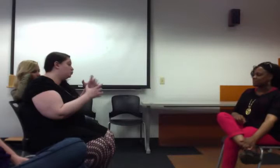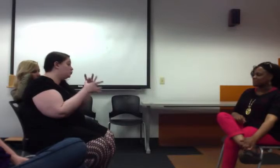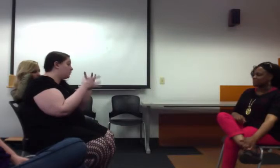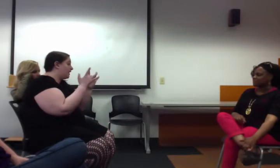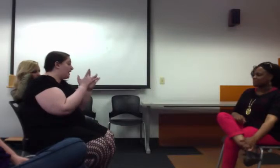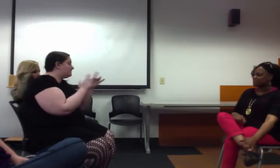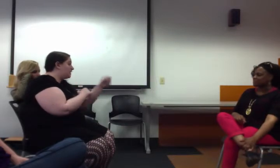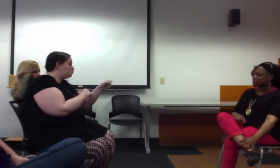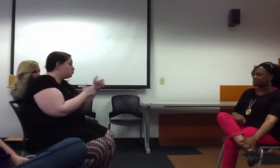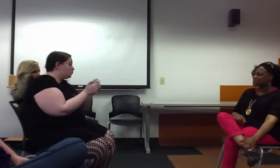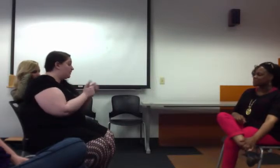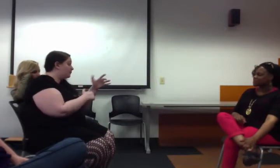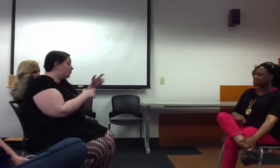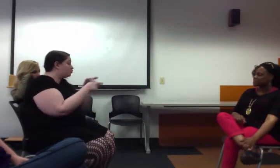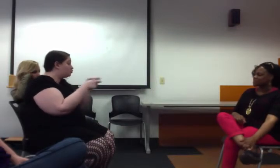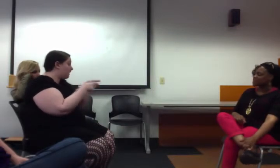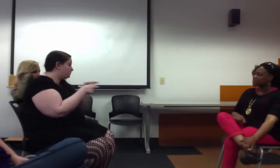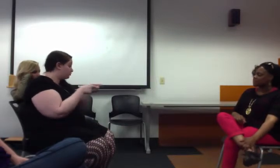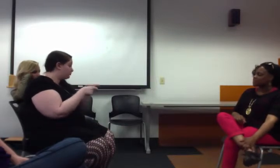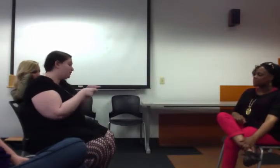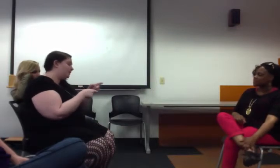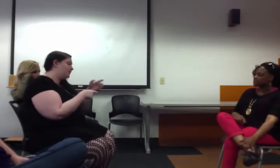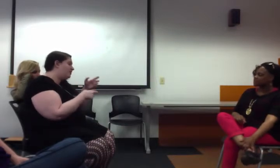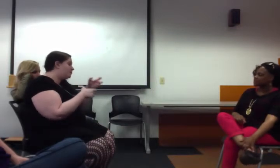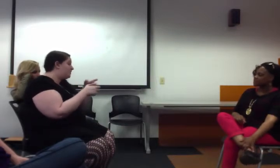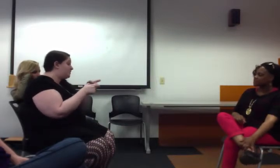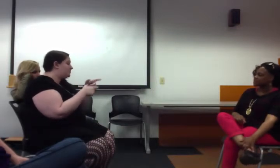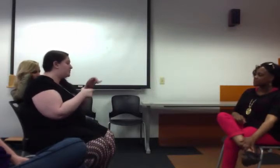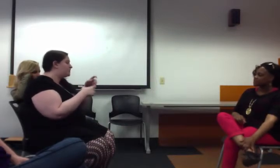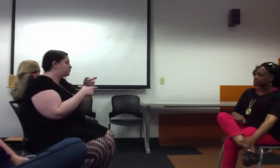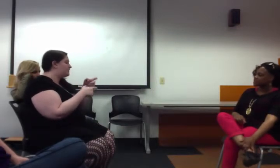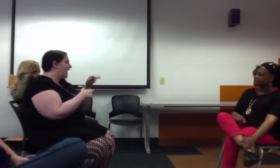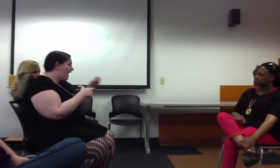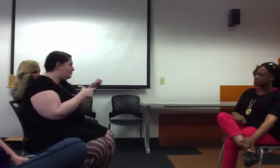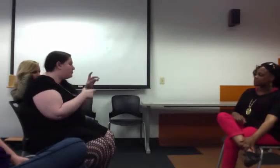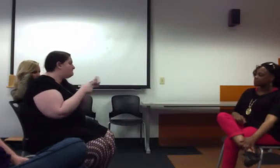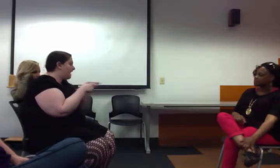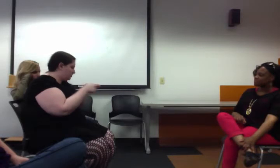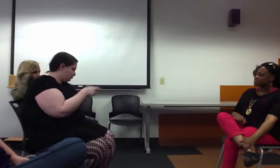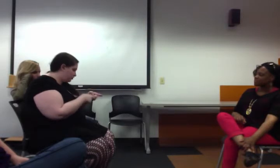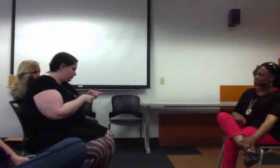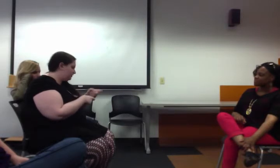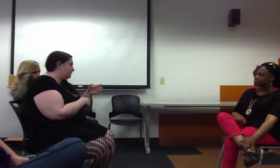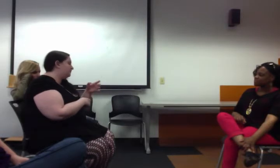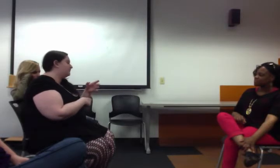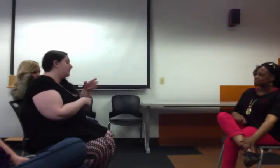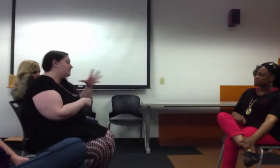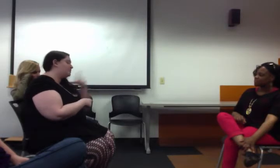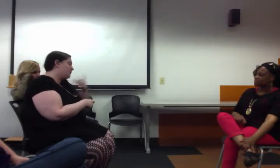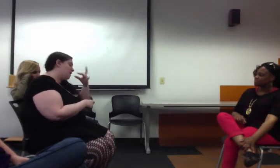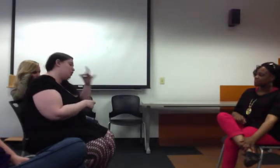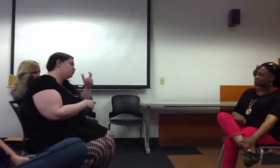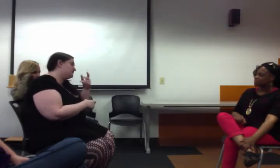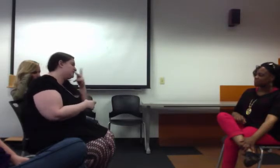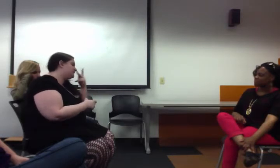the director and the manager at the theater, because I'm sure they would be interested in seeing if there was some way they could do maybe,